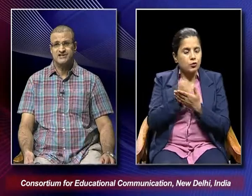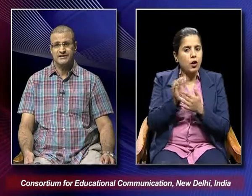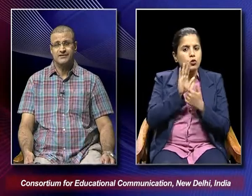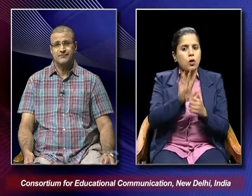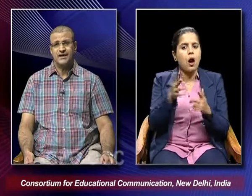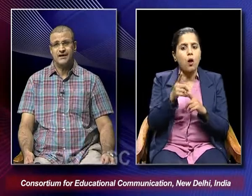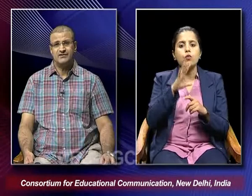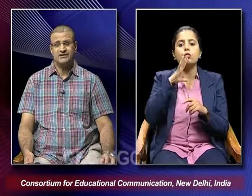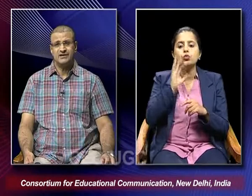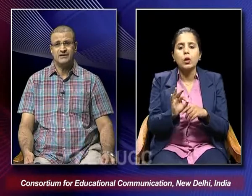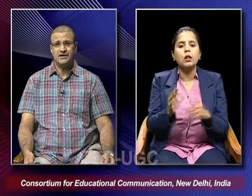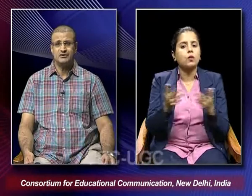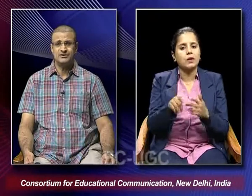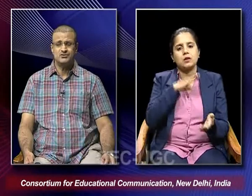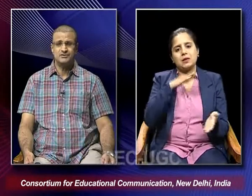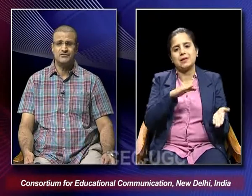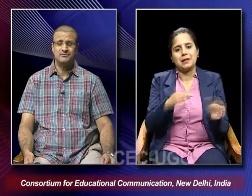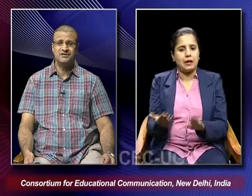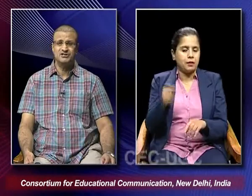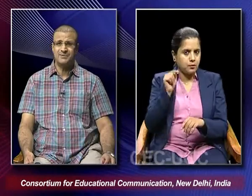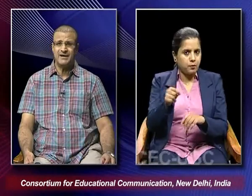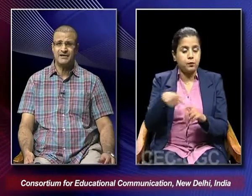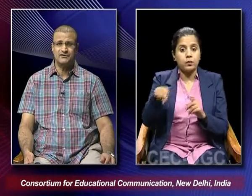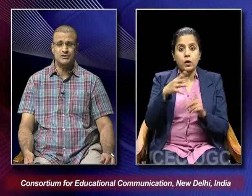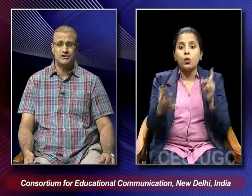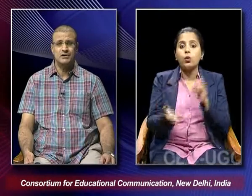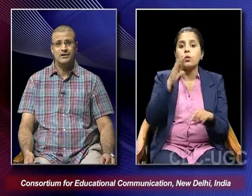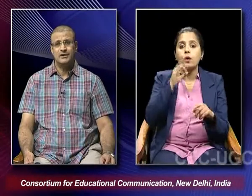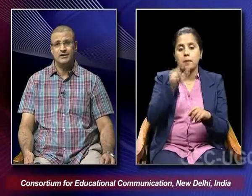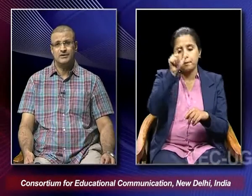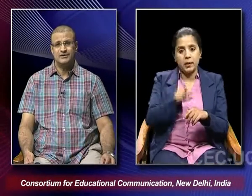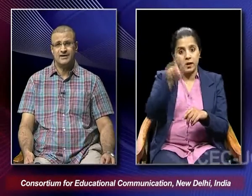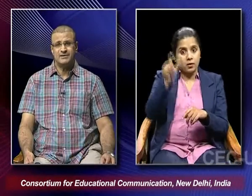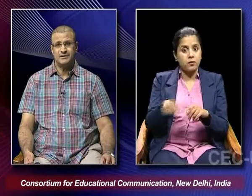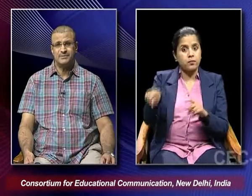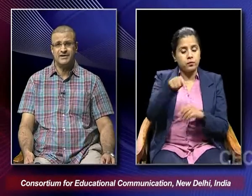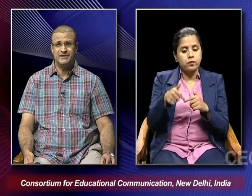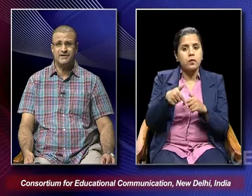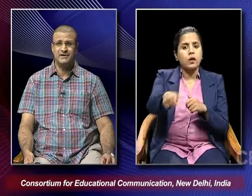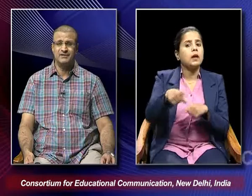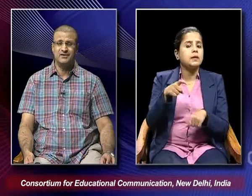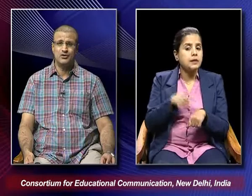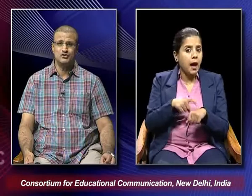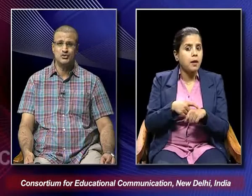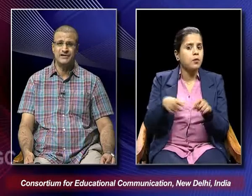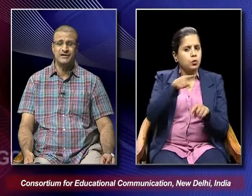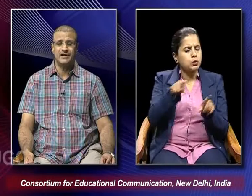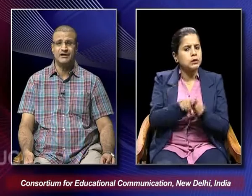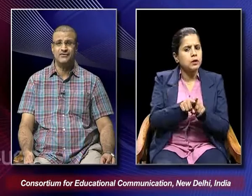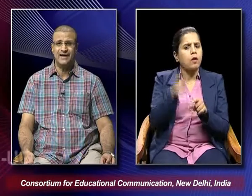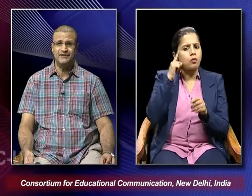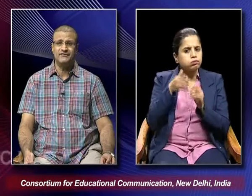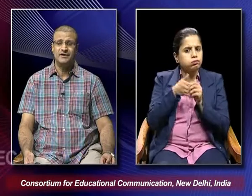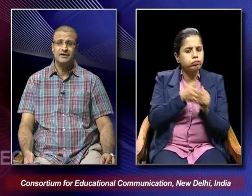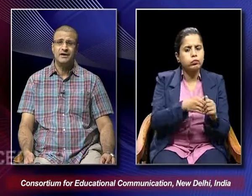is death, and when that ultimate truth will be reached by an individual, during that period he will also lead a kind